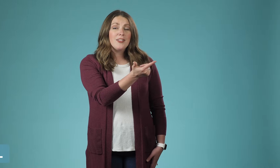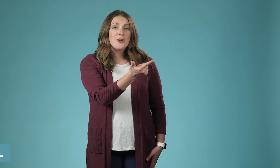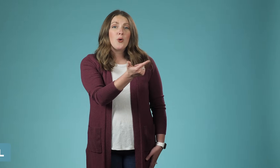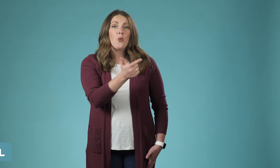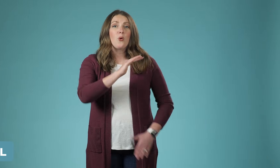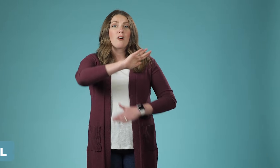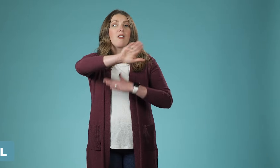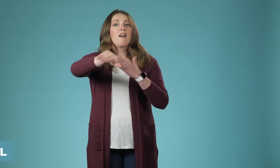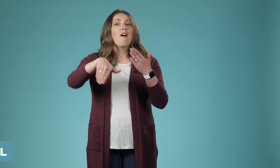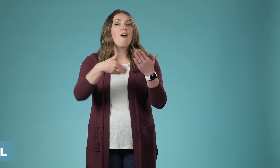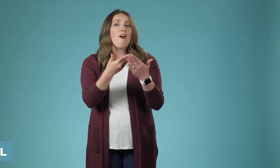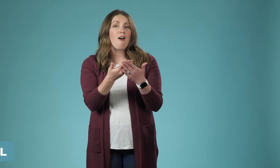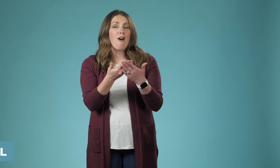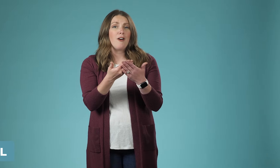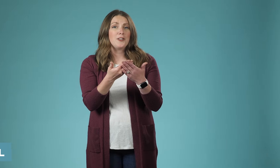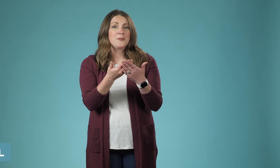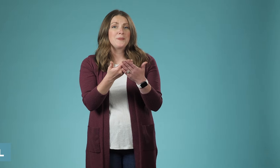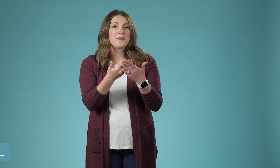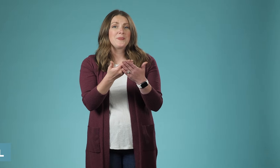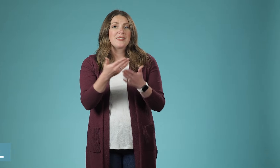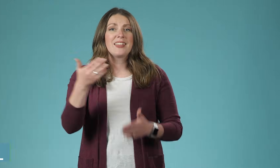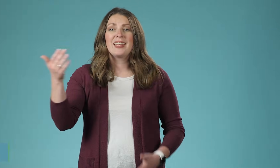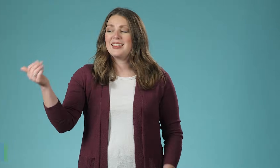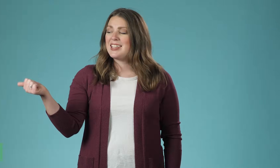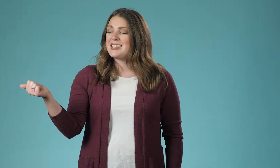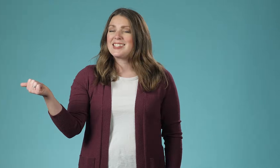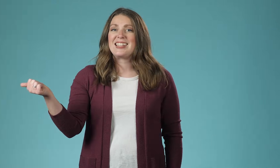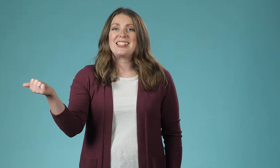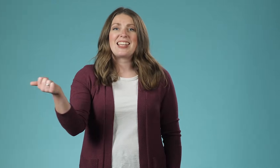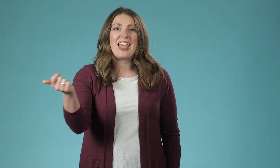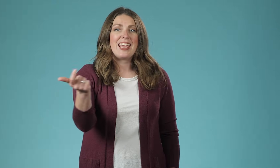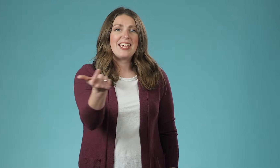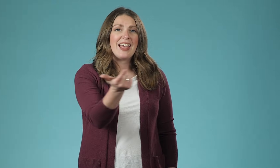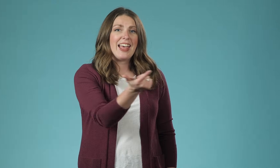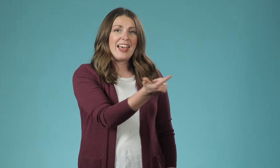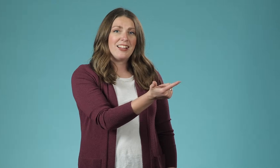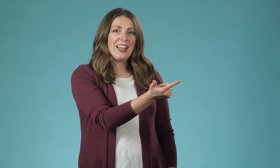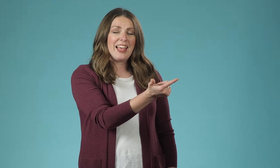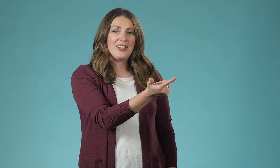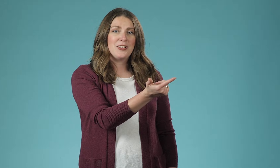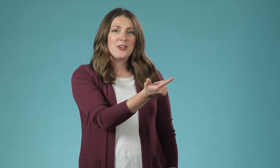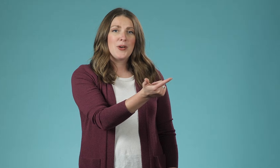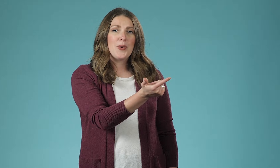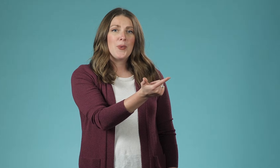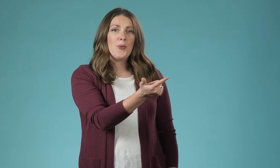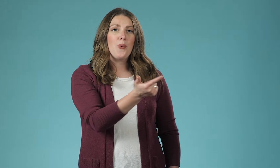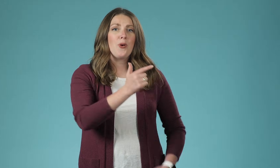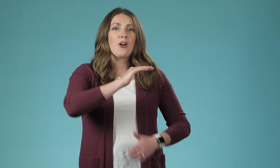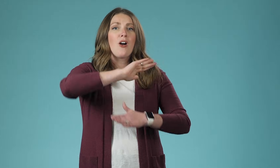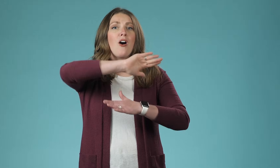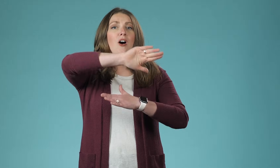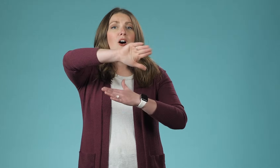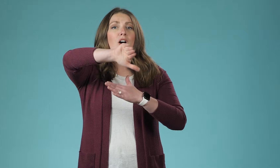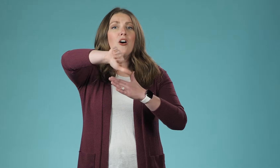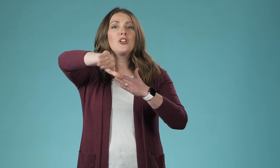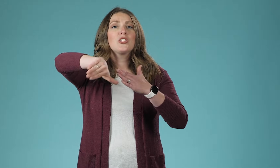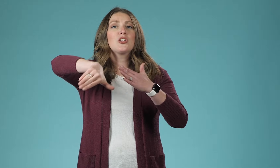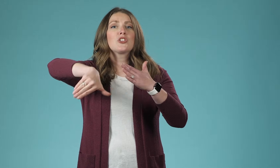All or all. This is A-L-L or all your